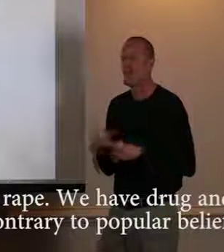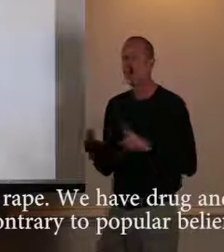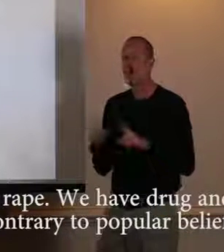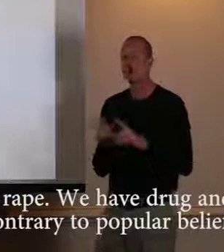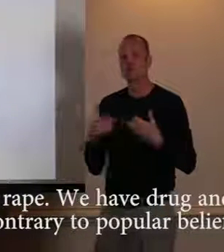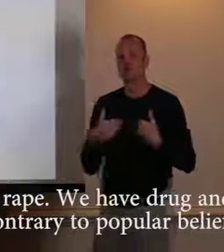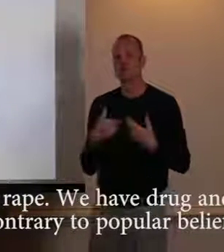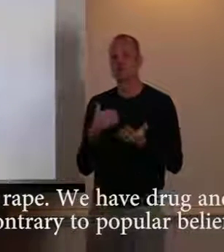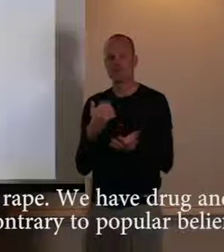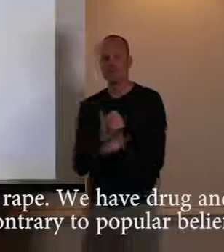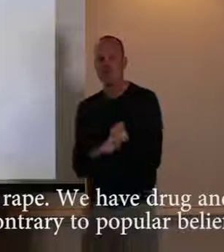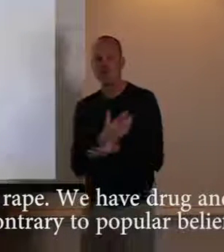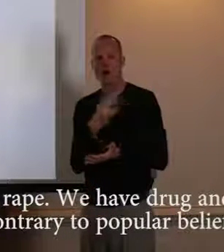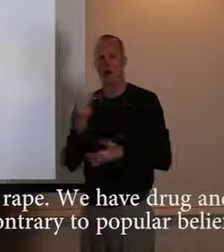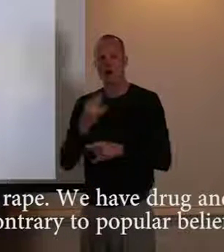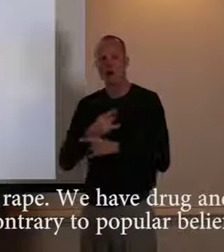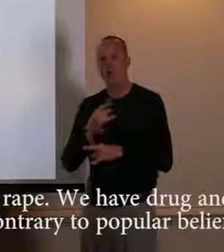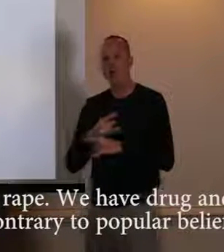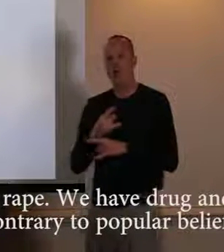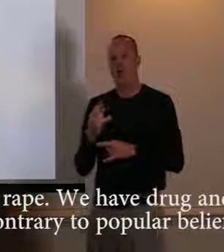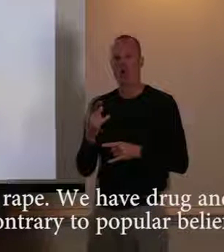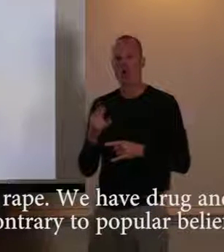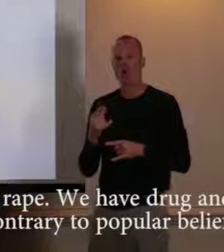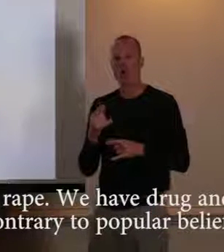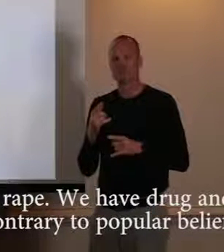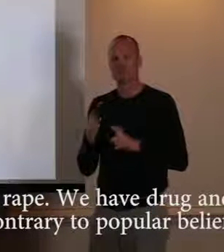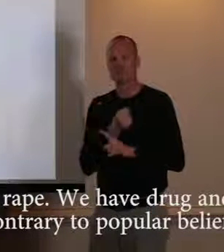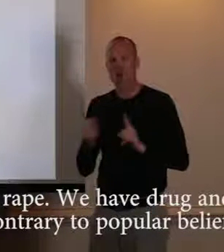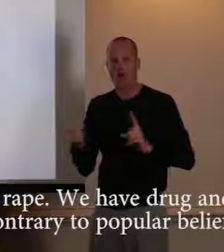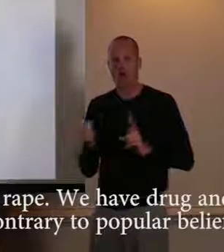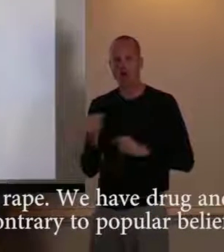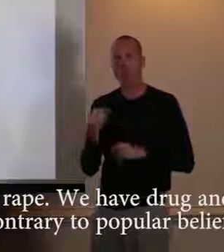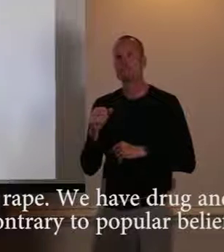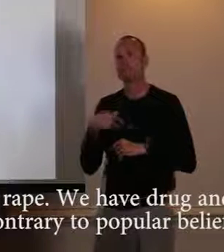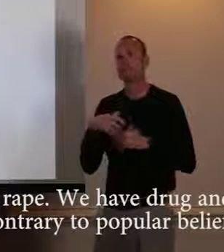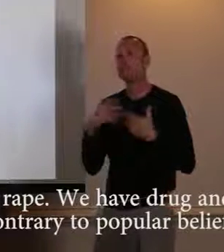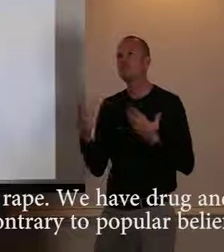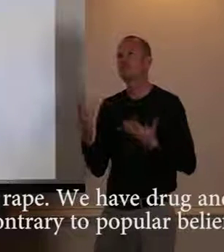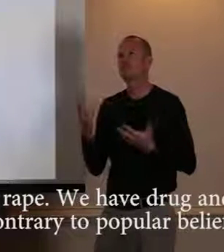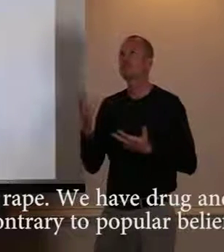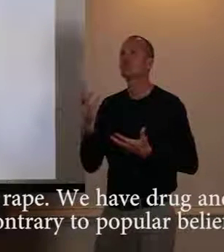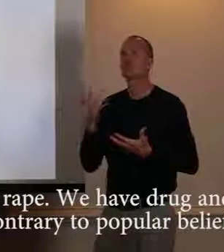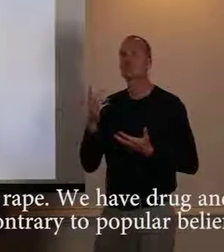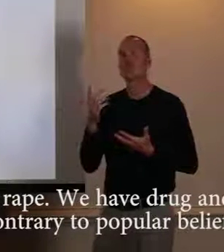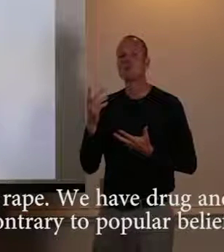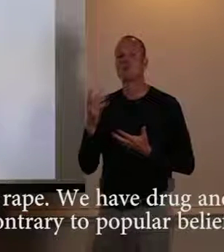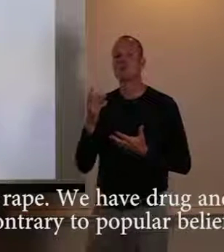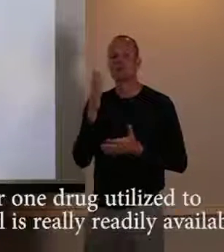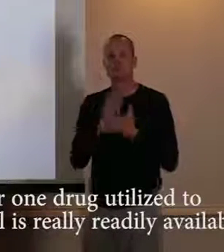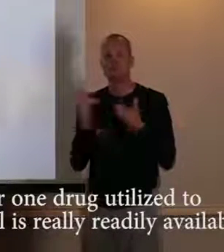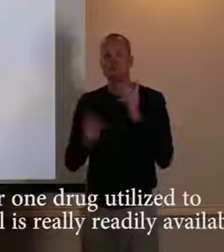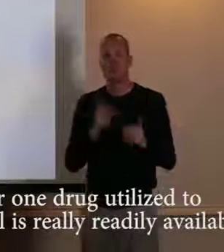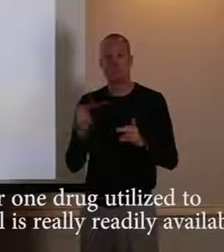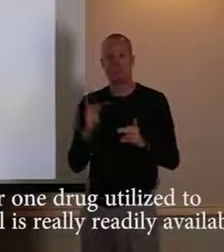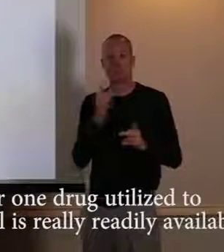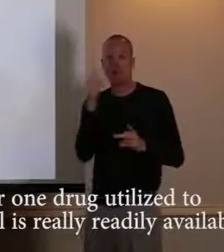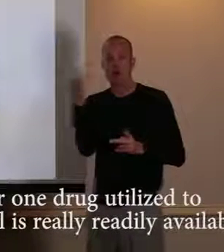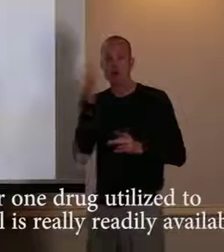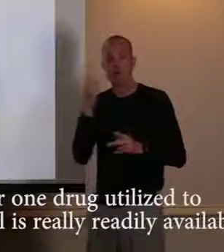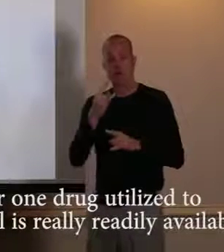drug and alcohol facilitated assaults. contrary to popular belief, alcohol is actually the